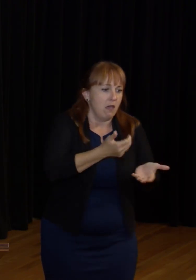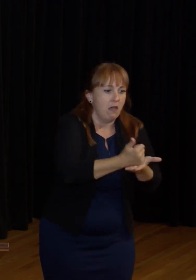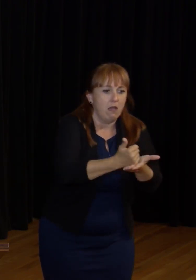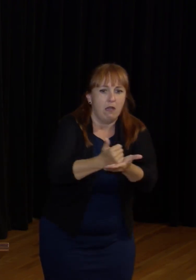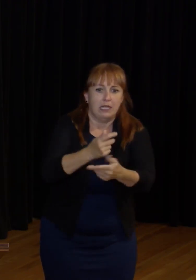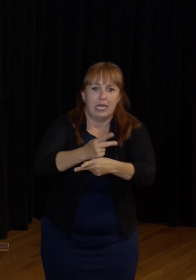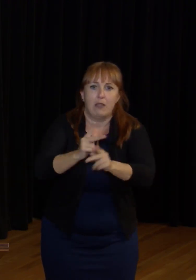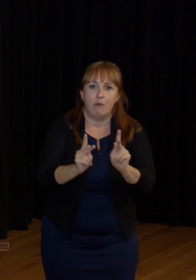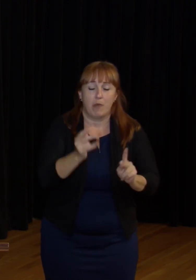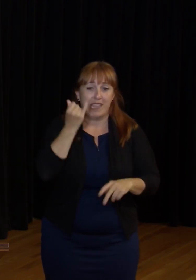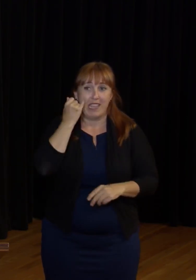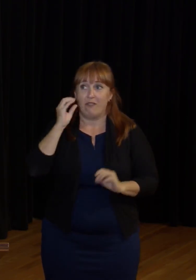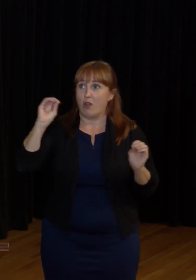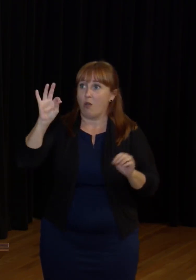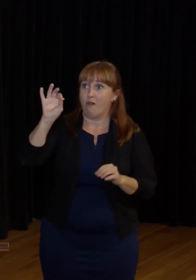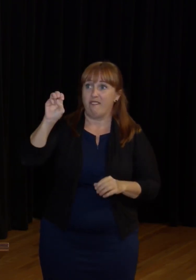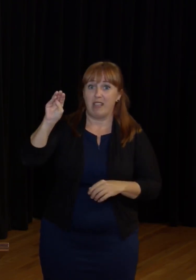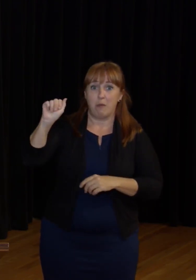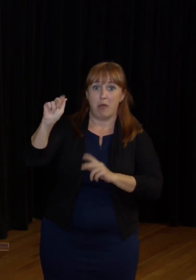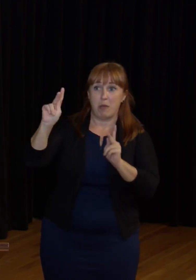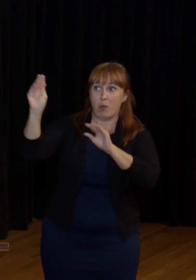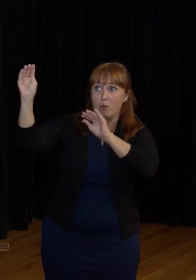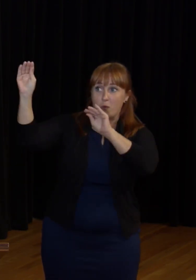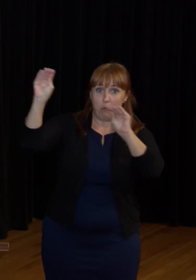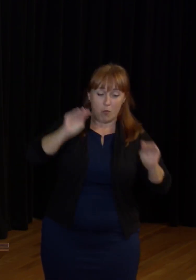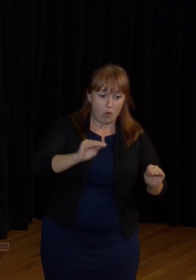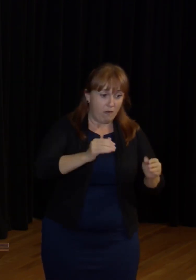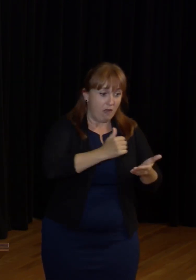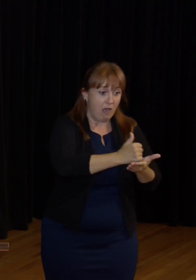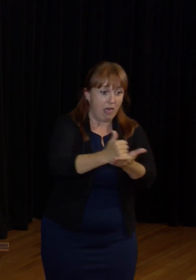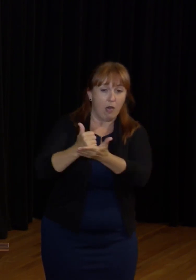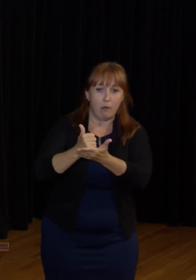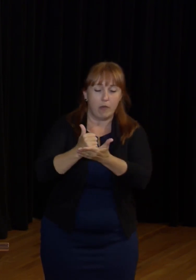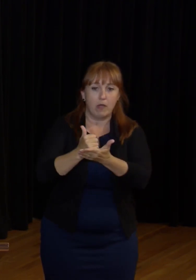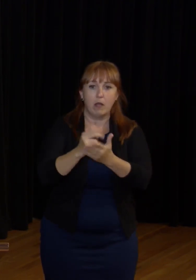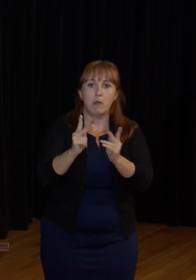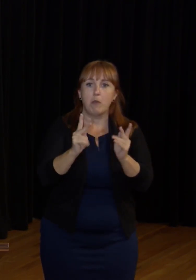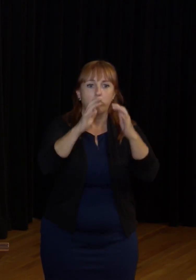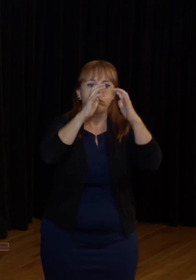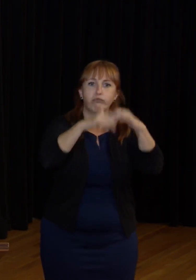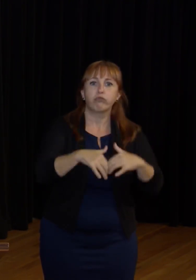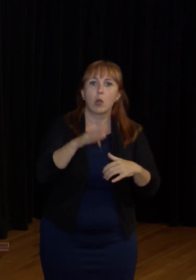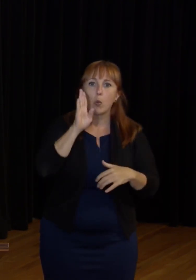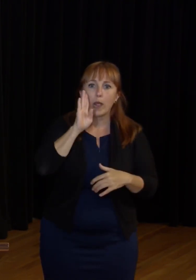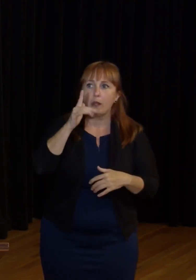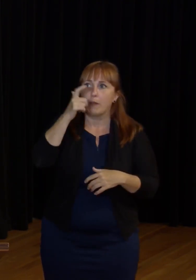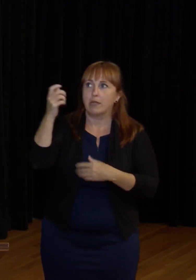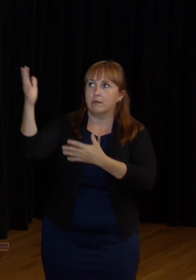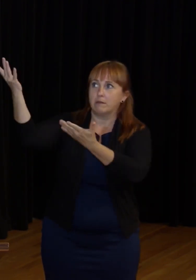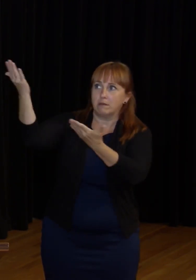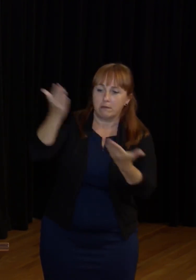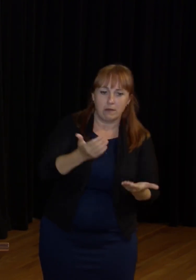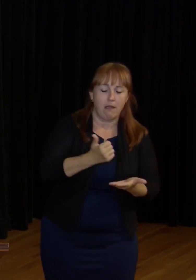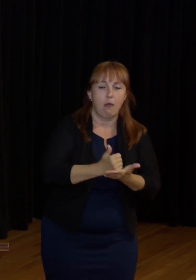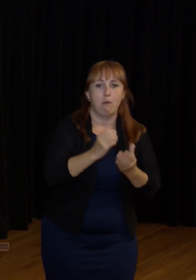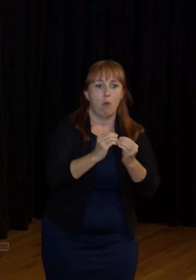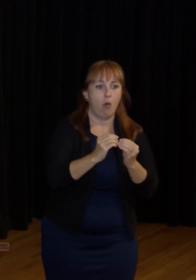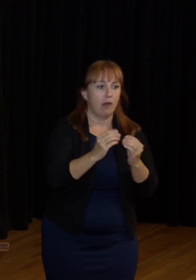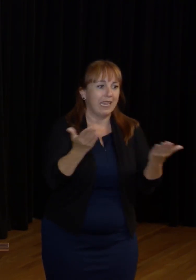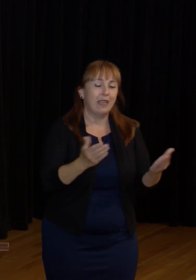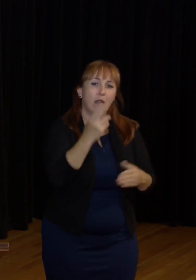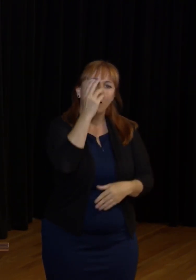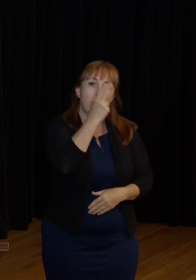were not for the FEMA workers, I'm not so sure people might not have broken under this strain, because again, we have a limited amount of people to